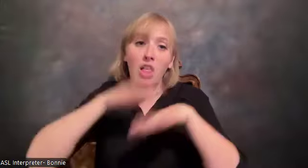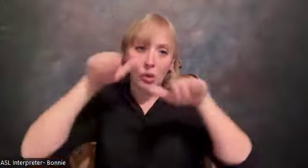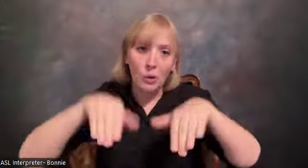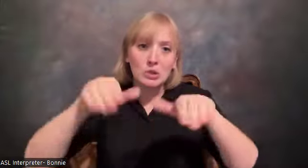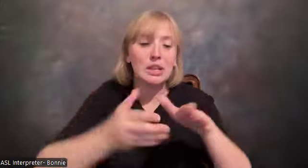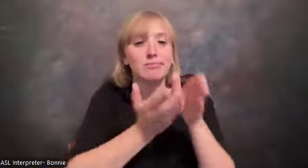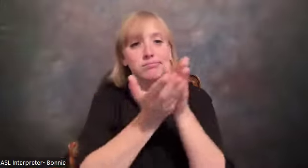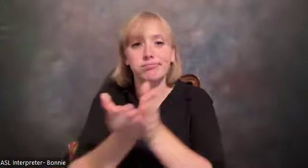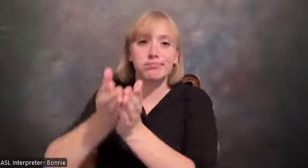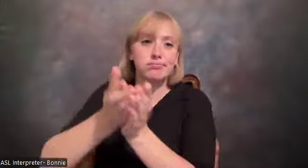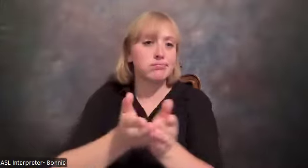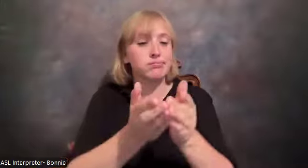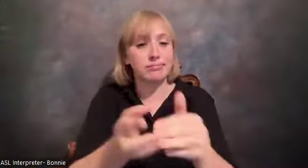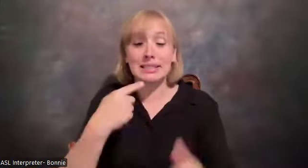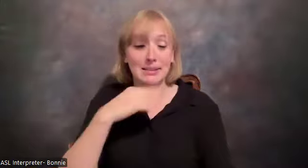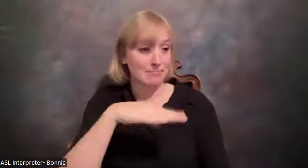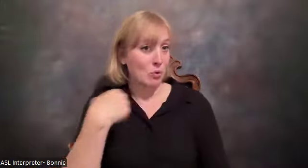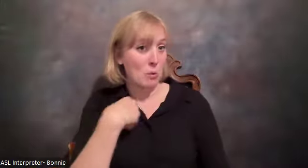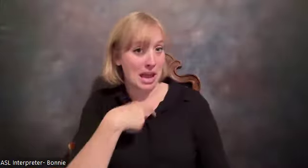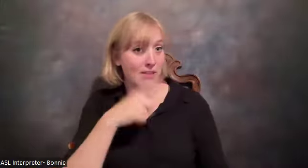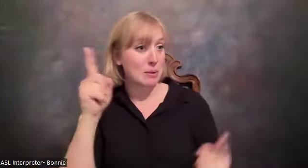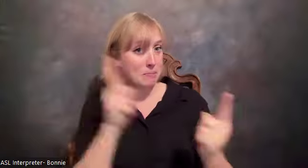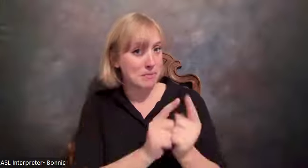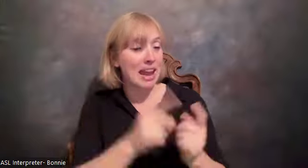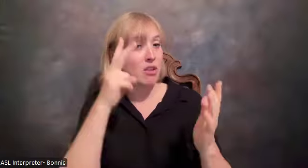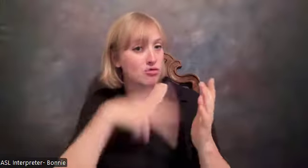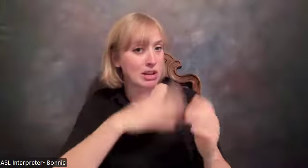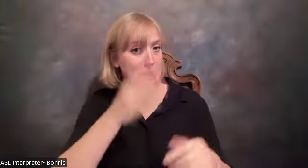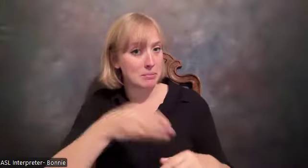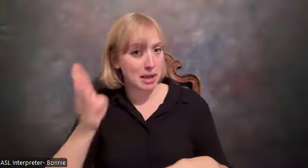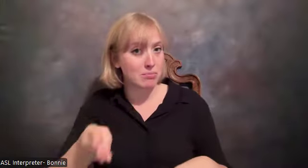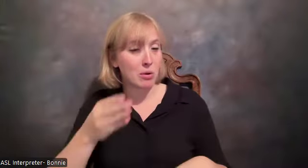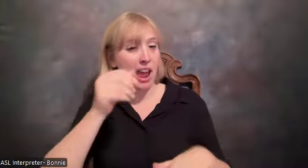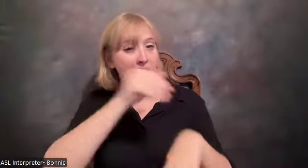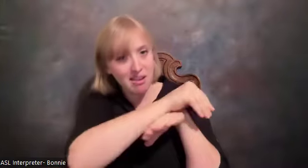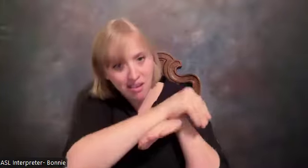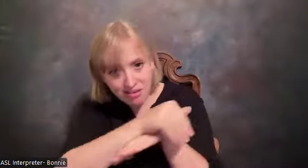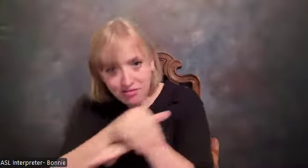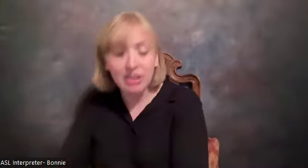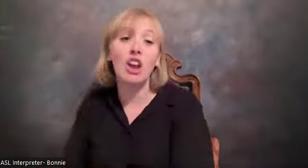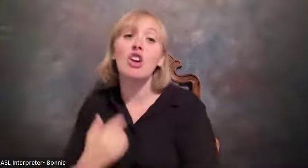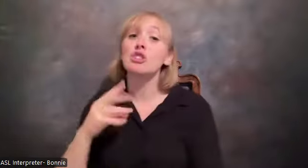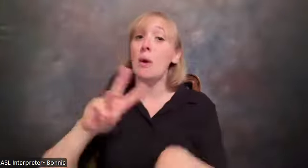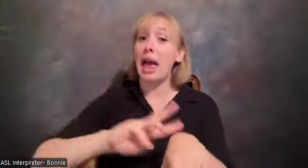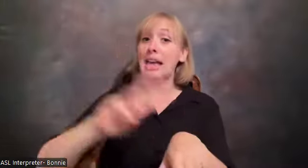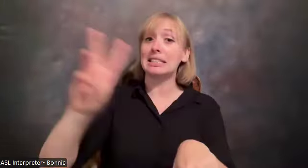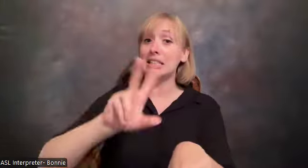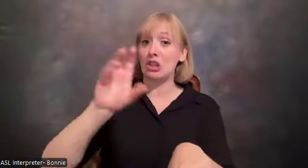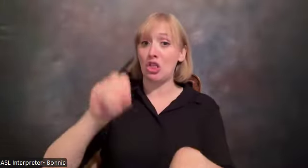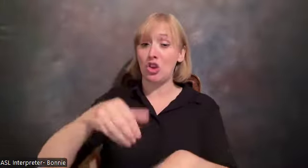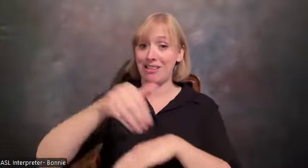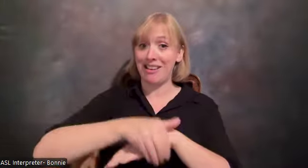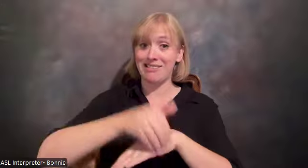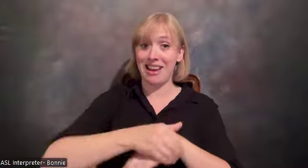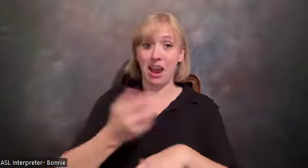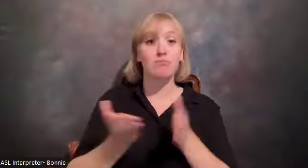He was given instructions that we had to meet and read the Big Book of Alcoholics Anonymous every single night. So every night at 6:30 p.m. when that ship was out at sea, Bob